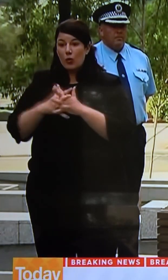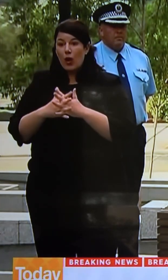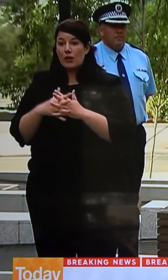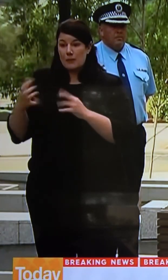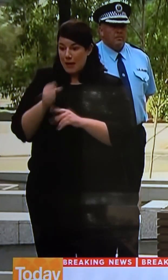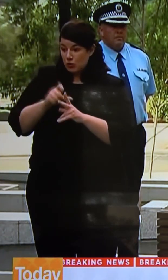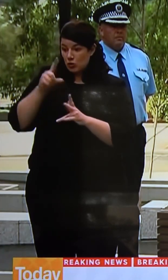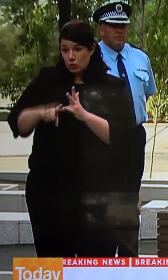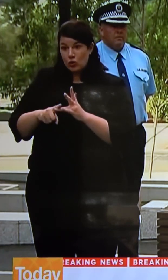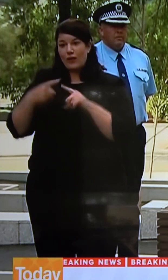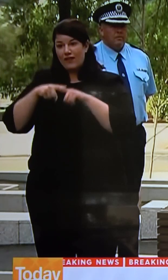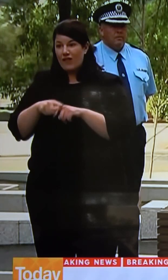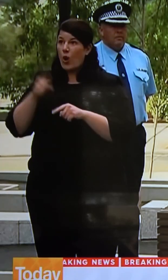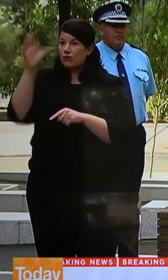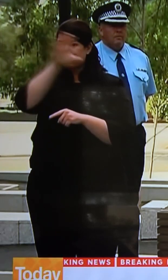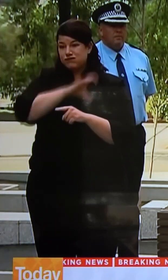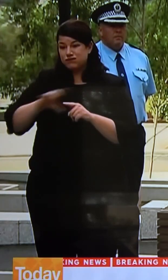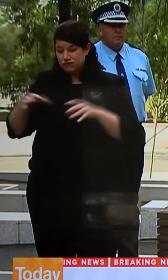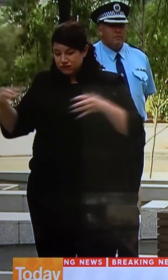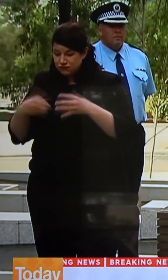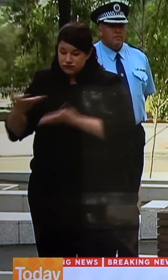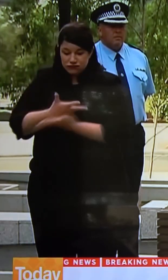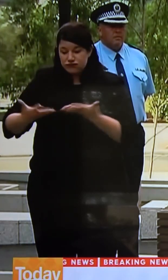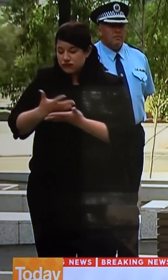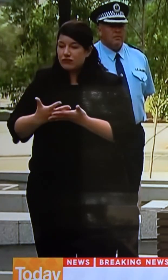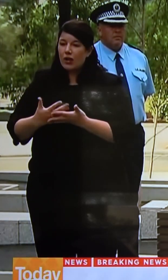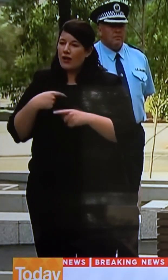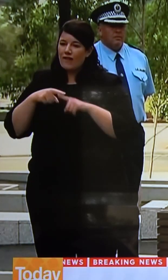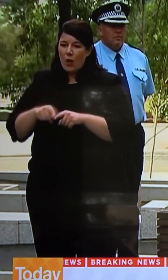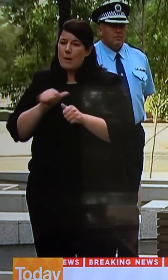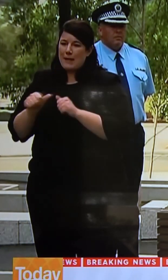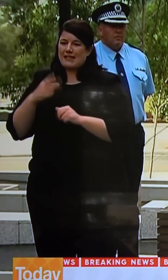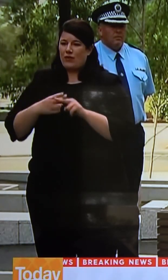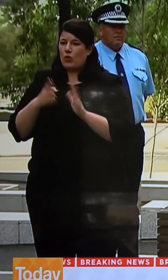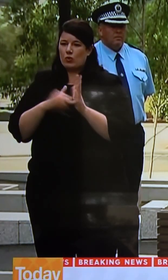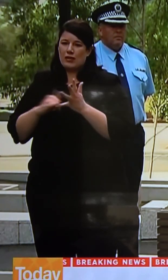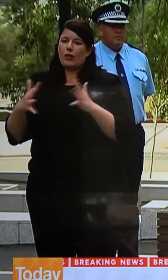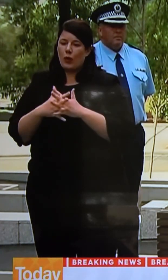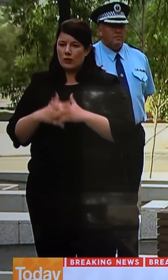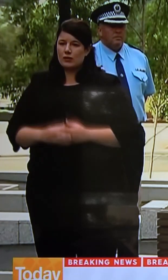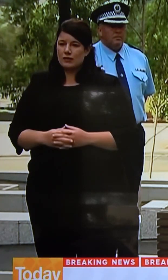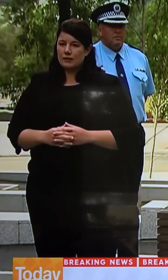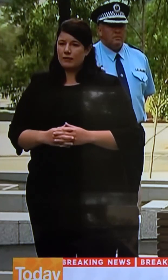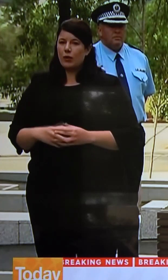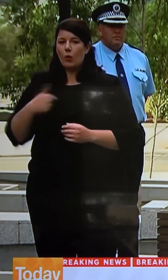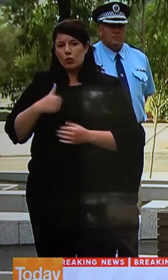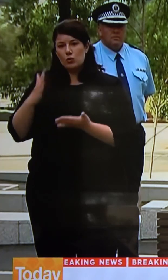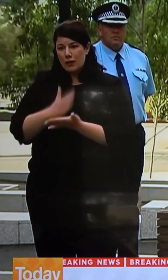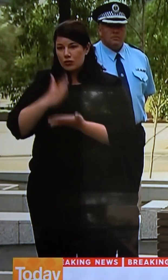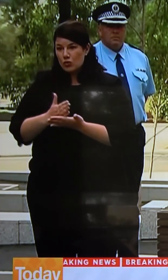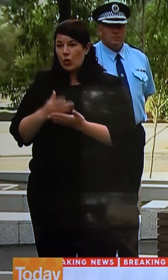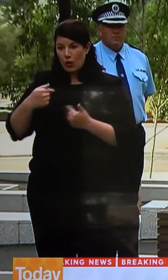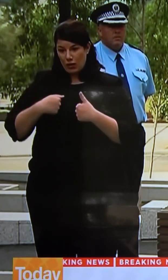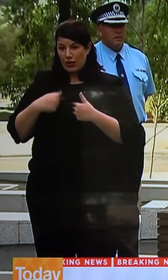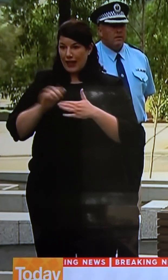Wales has to do, in line with the National Cabinet, is what is in the best interest of our citizens. And I want to assure the citizens of this state that